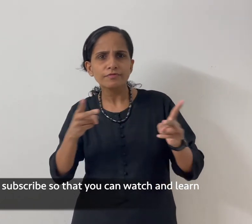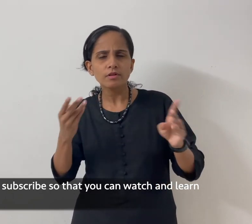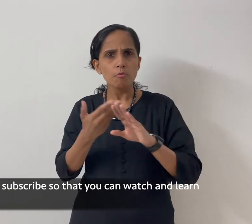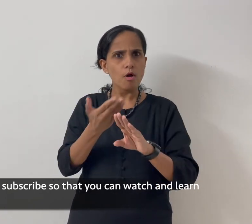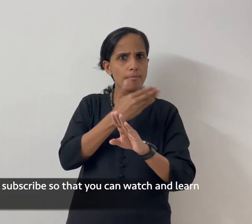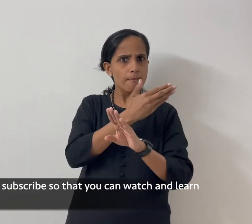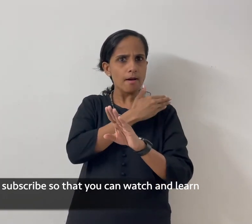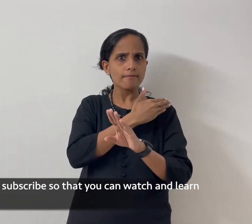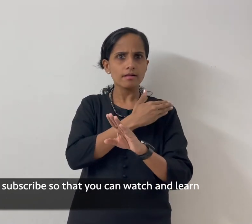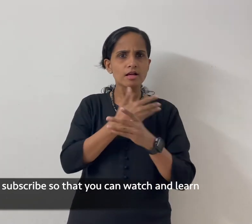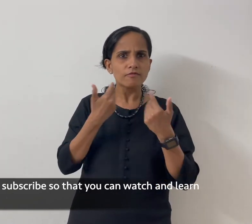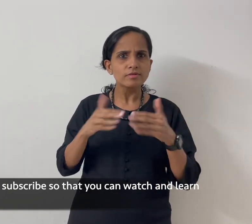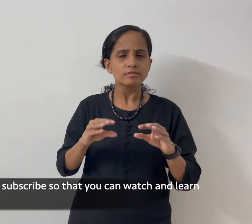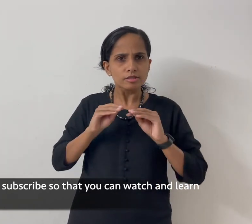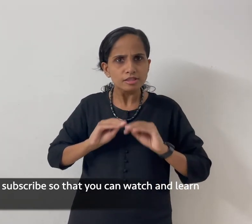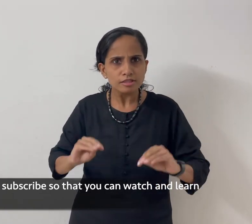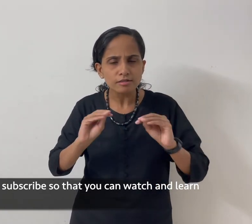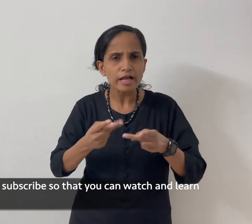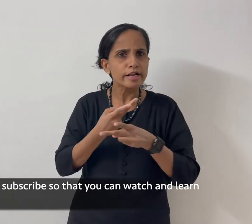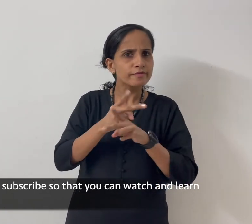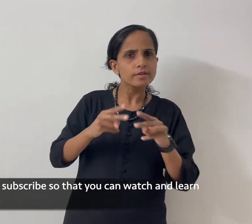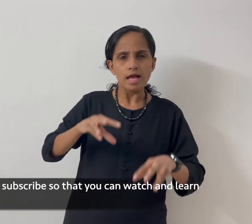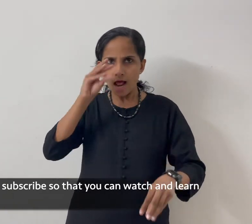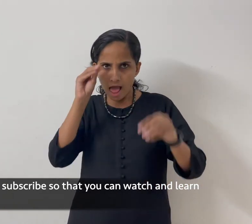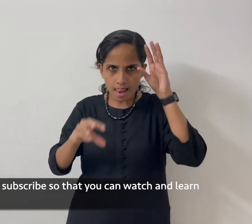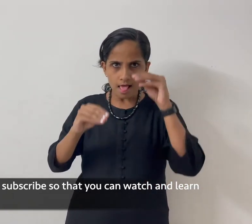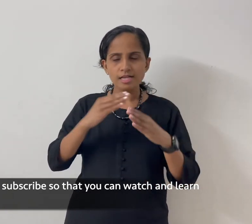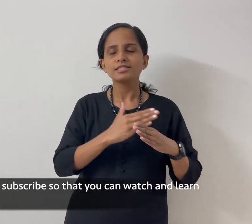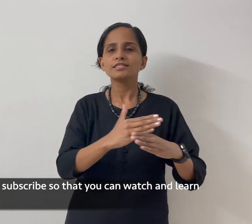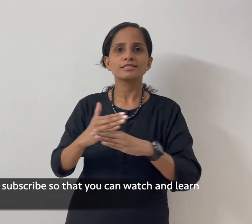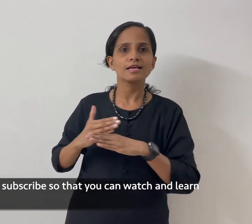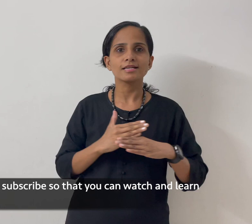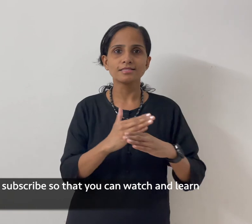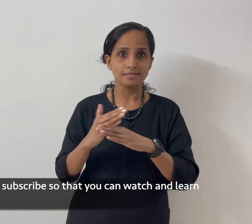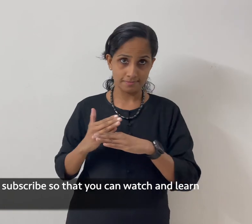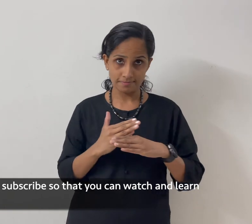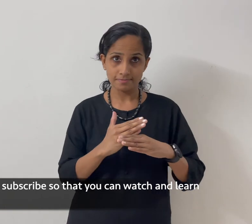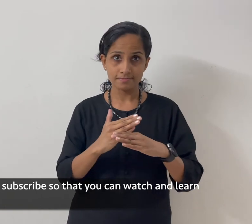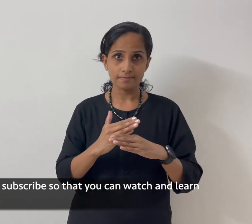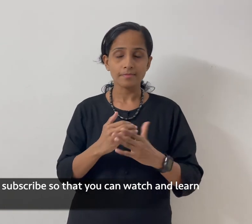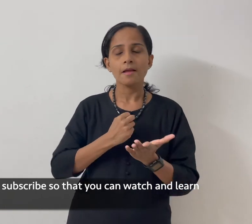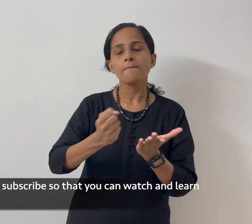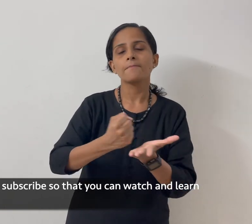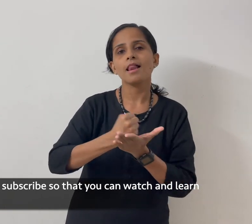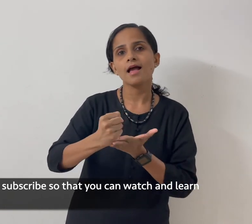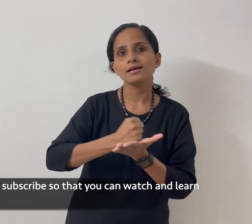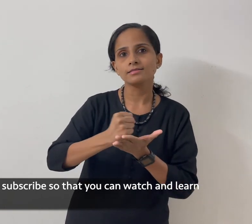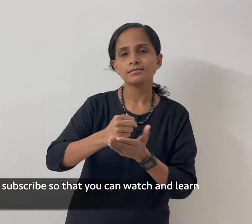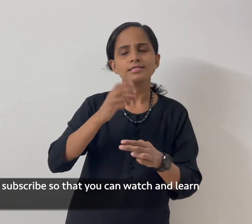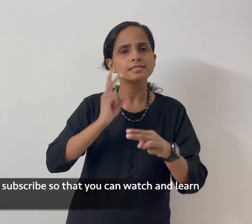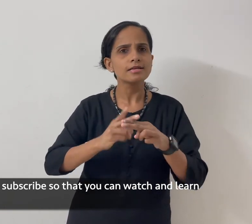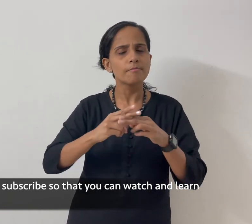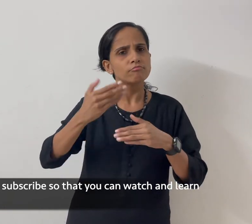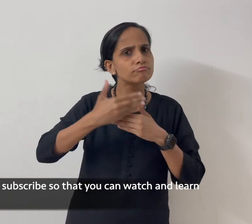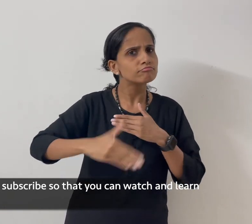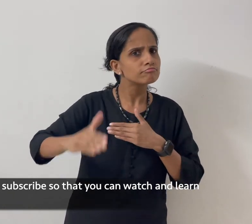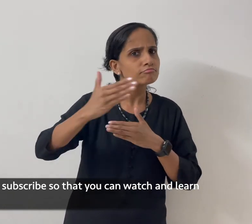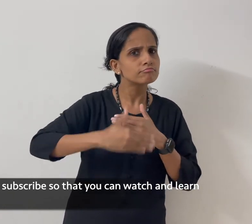from our previous lessons and share them. Continue to practice. Teach your